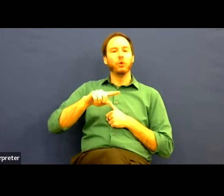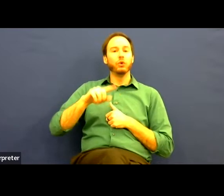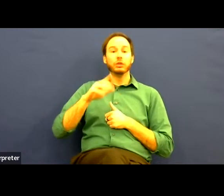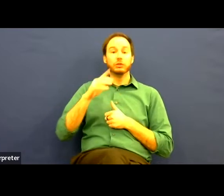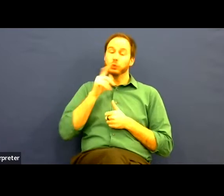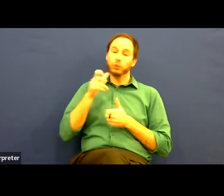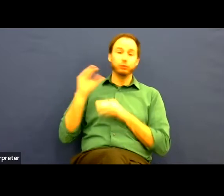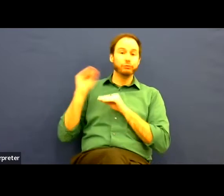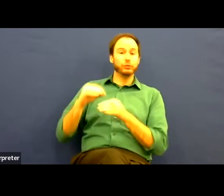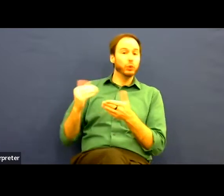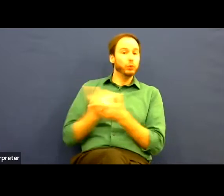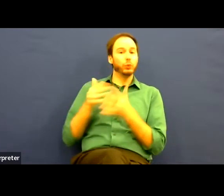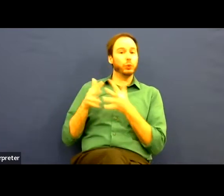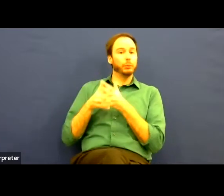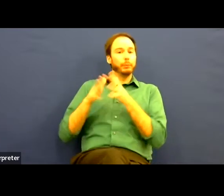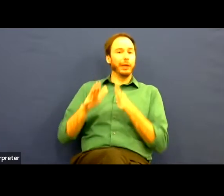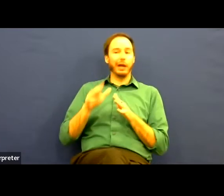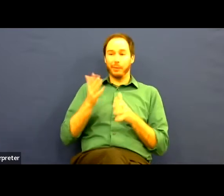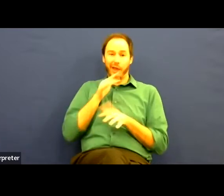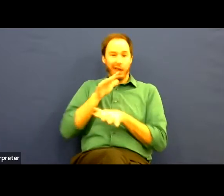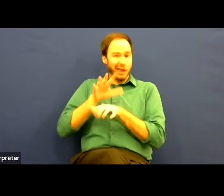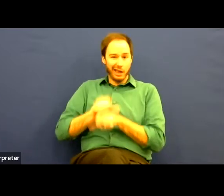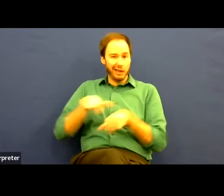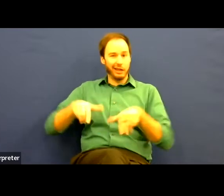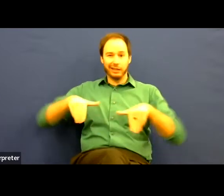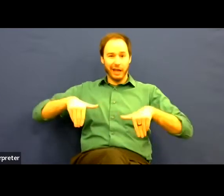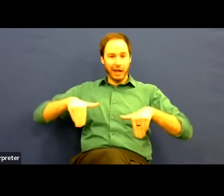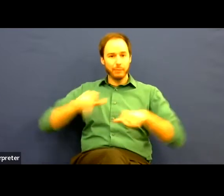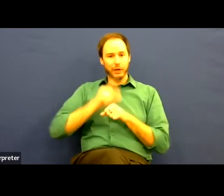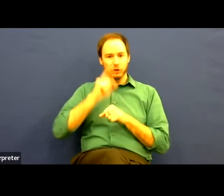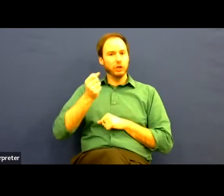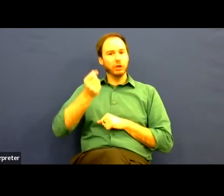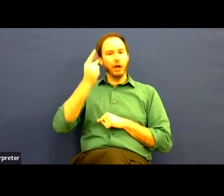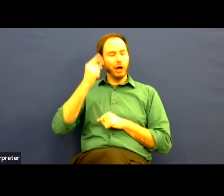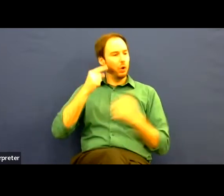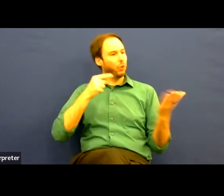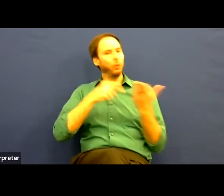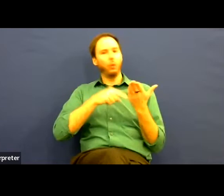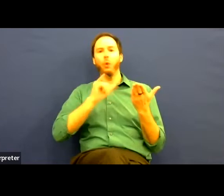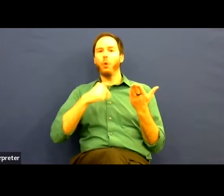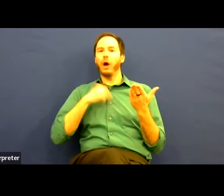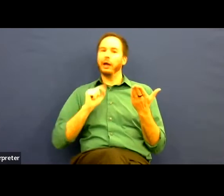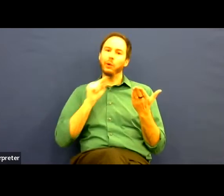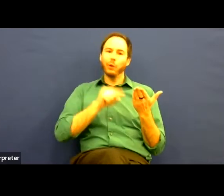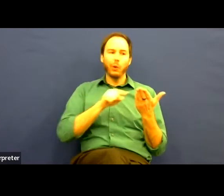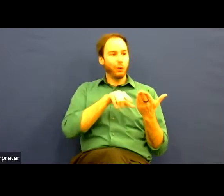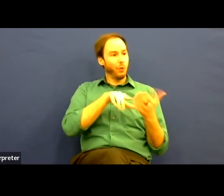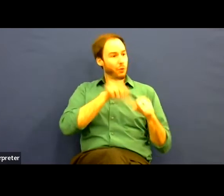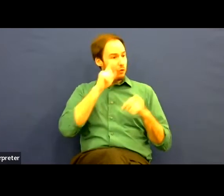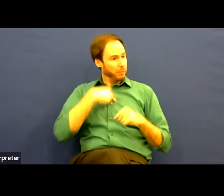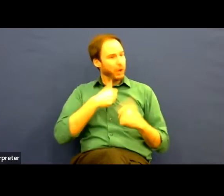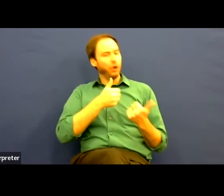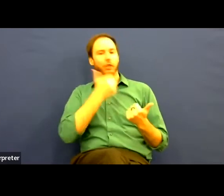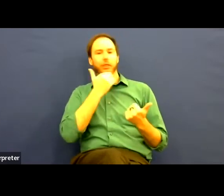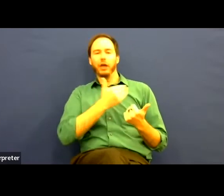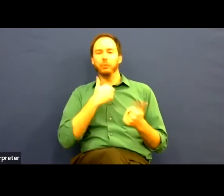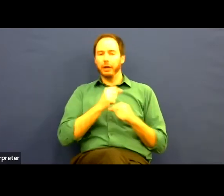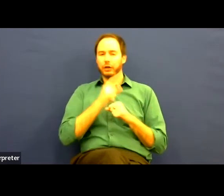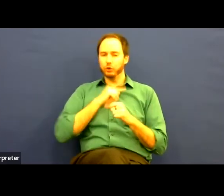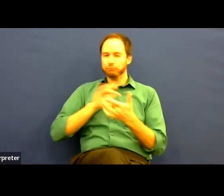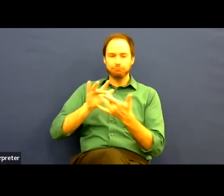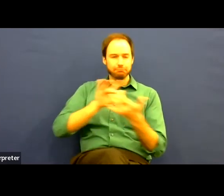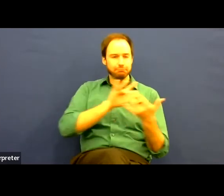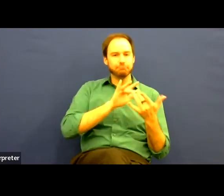new Americans who might not be used to our culture, can understand how we're doing stuff. So there are some efforts